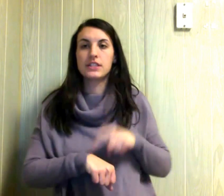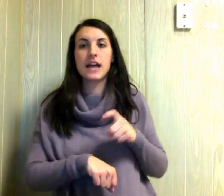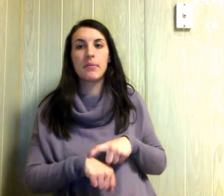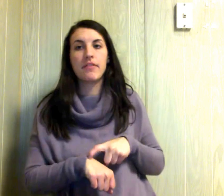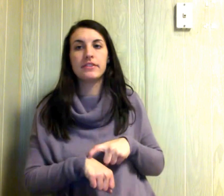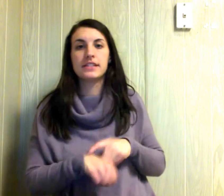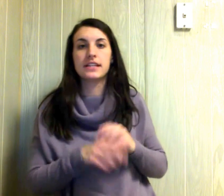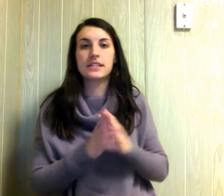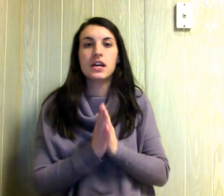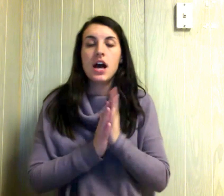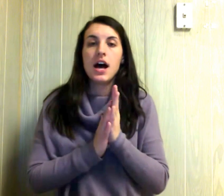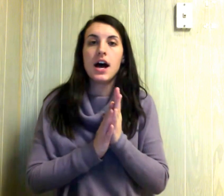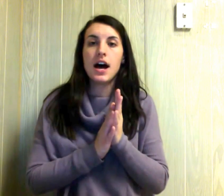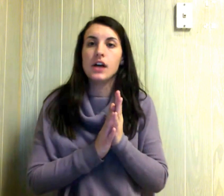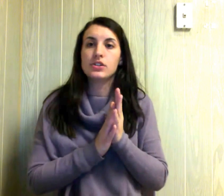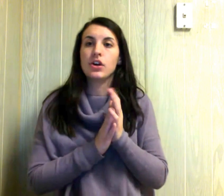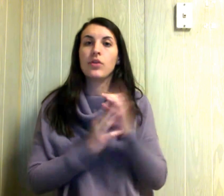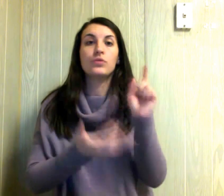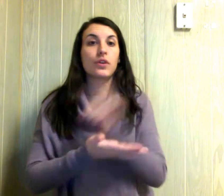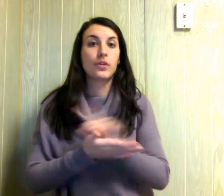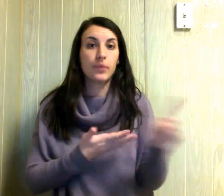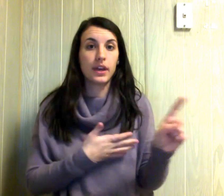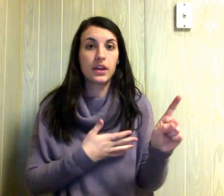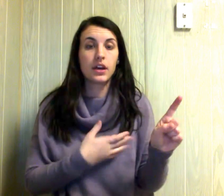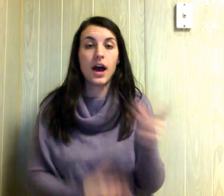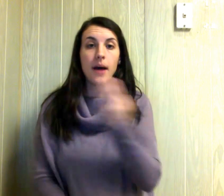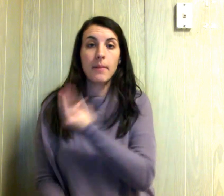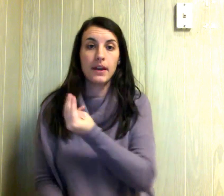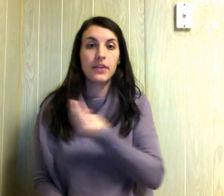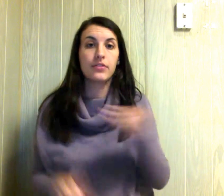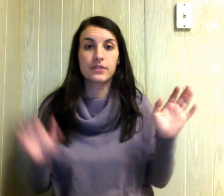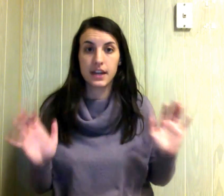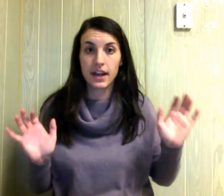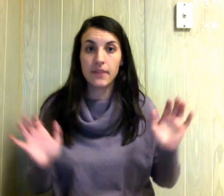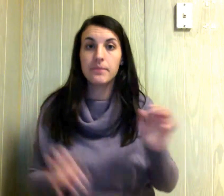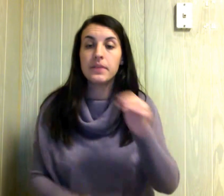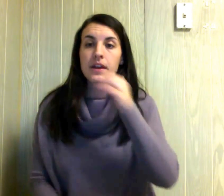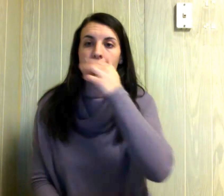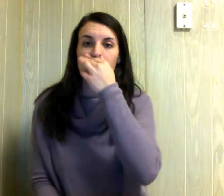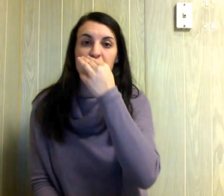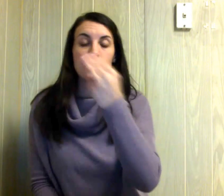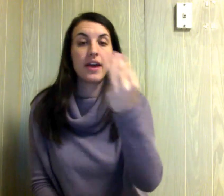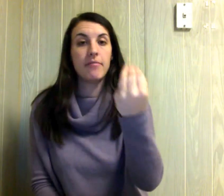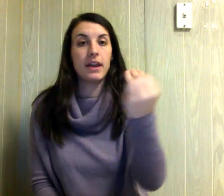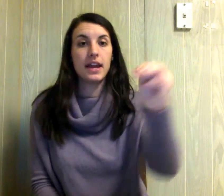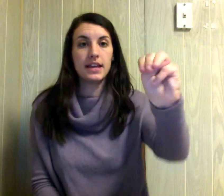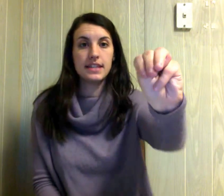time references. So during the week, Monday through Sunday. Okay, so we have Monday is the